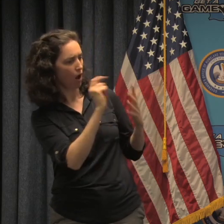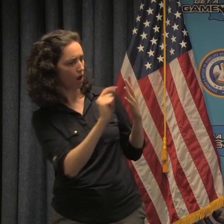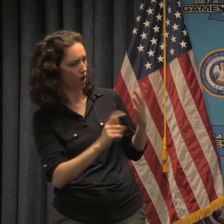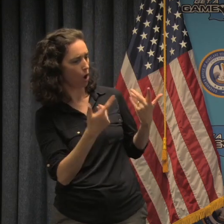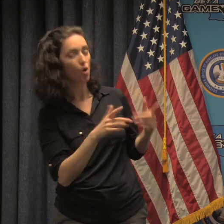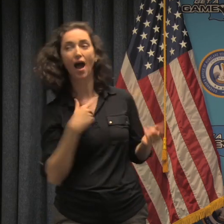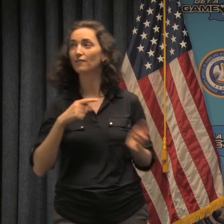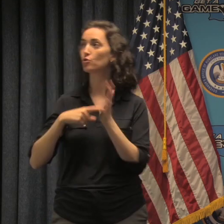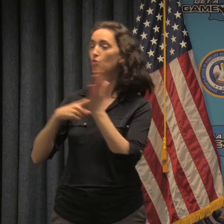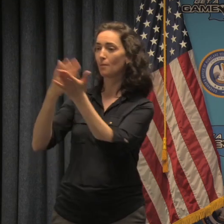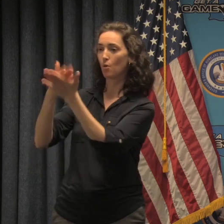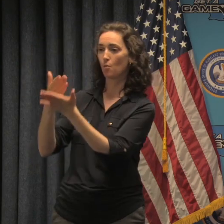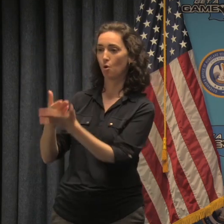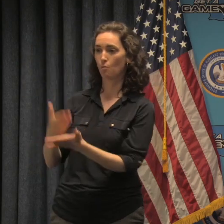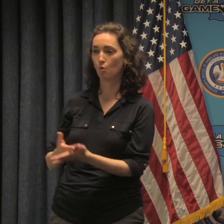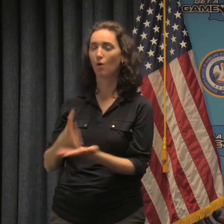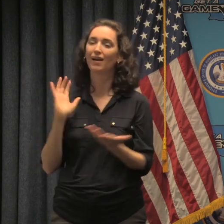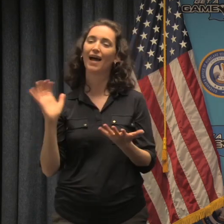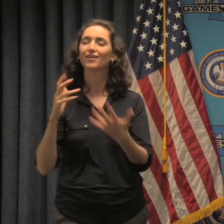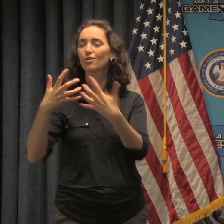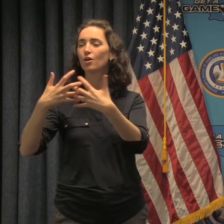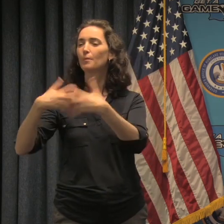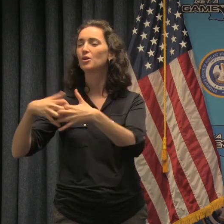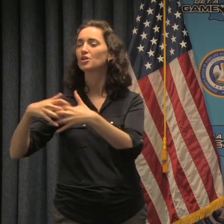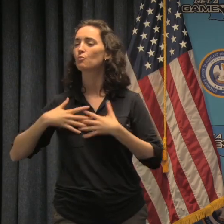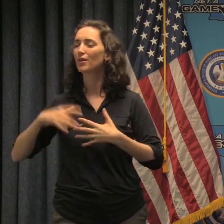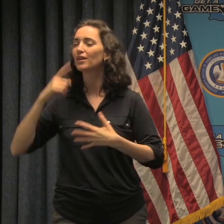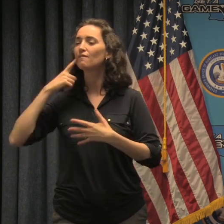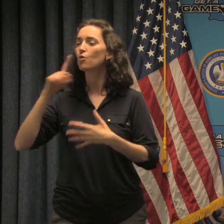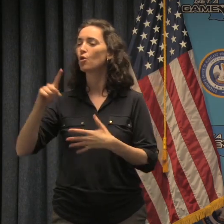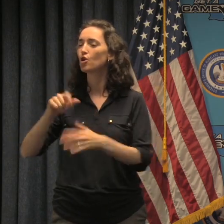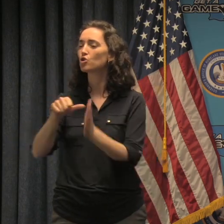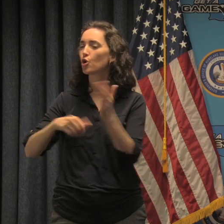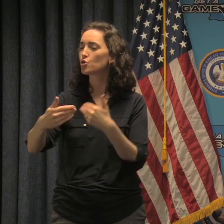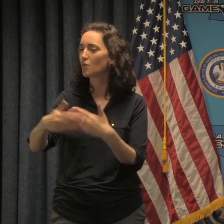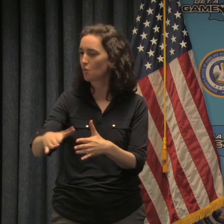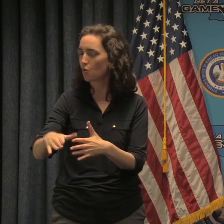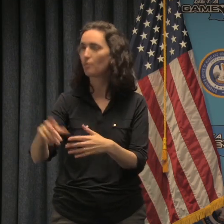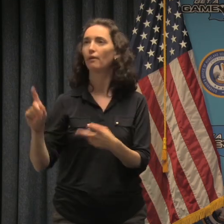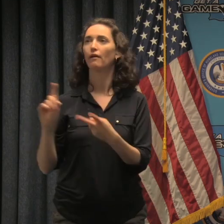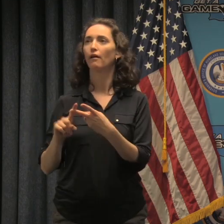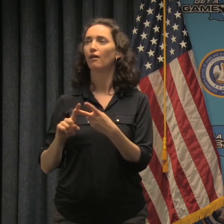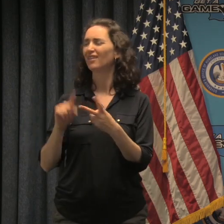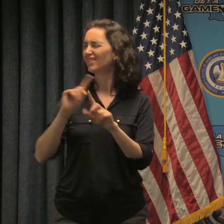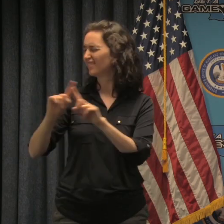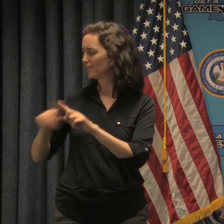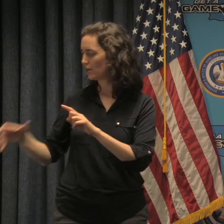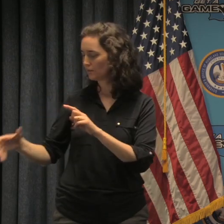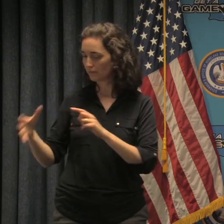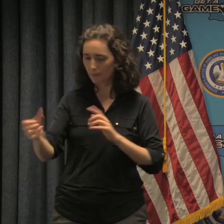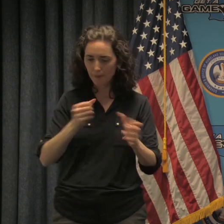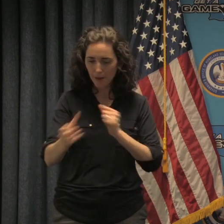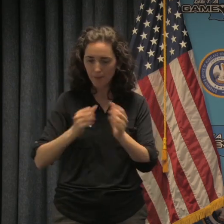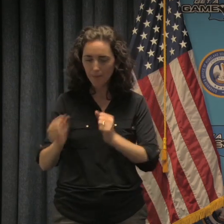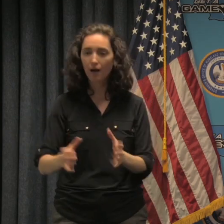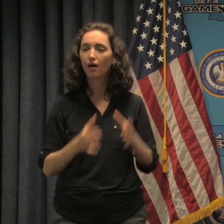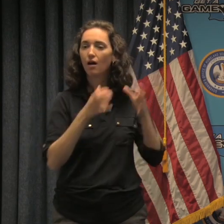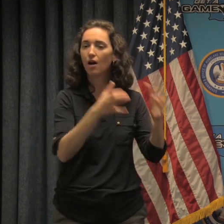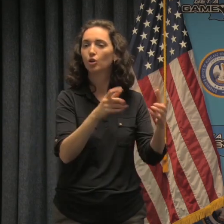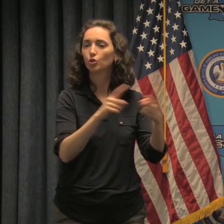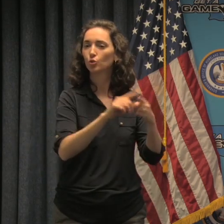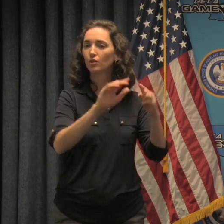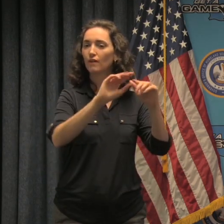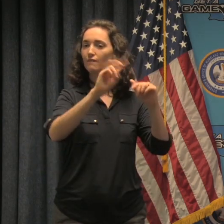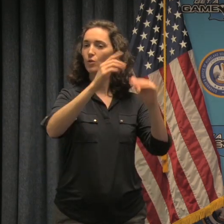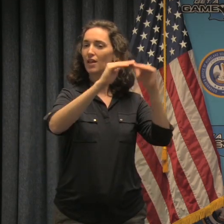breathing machines and these anesthesia ventilators to identify them, round them up, and get them to our Tier 1 hospitals, and we're doing that right now. And I do